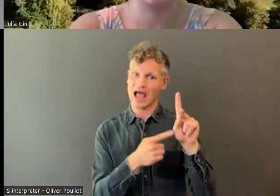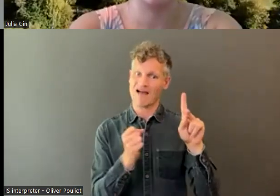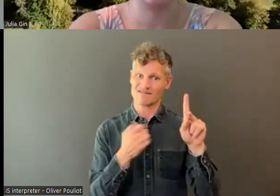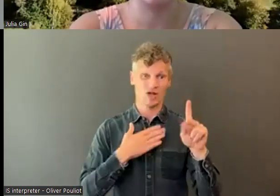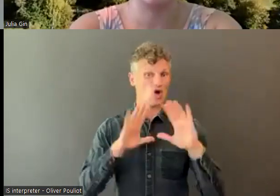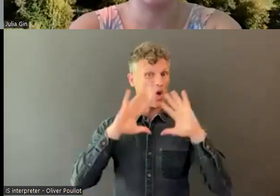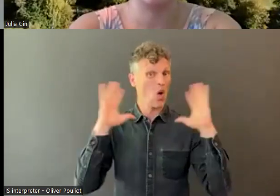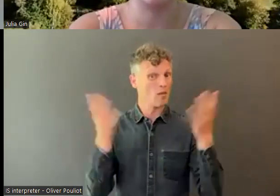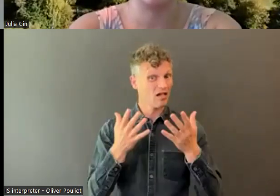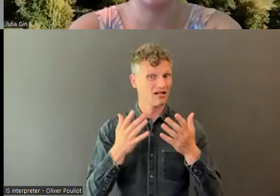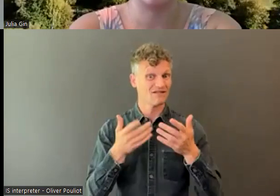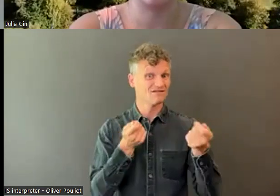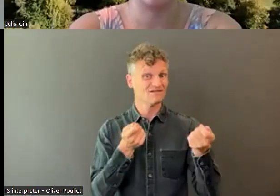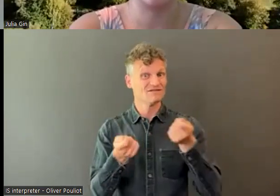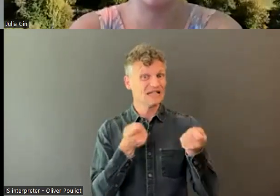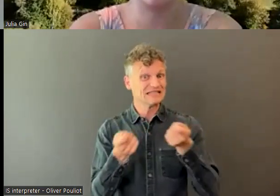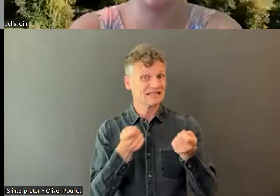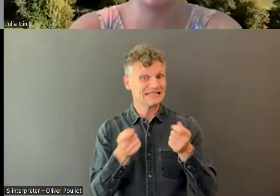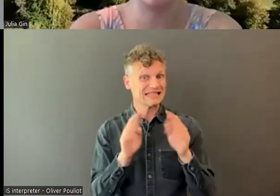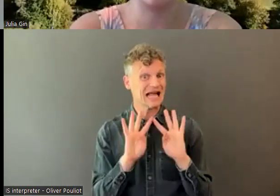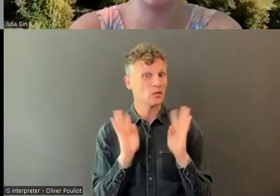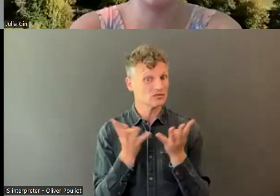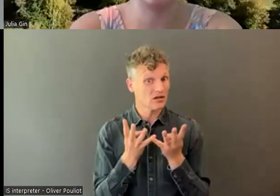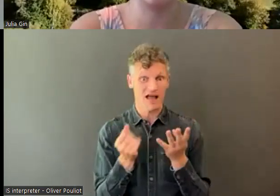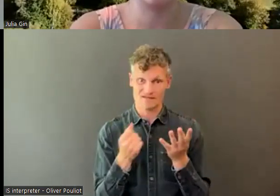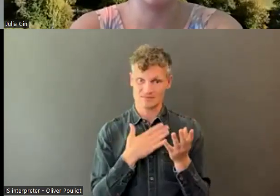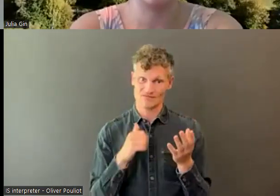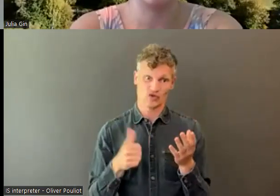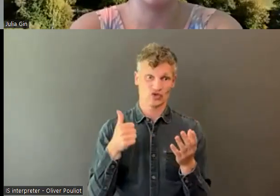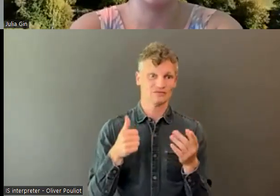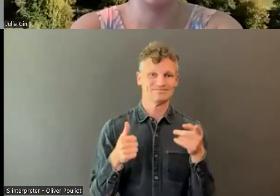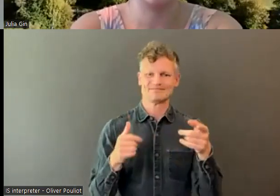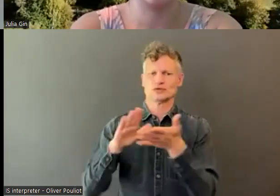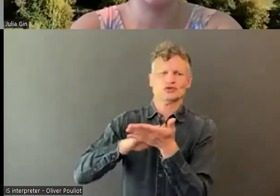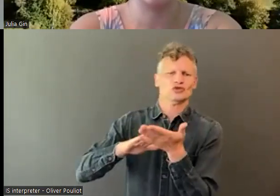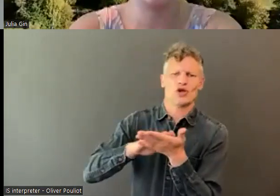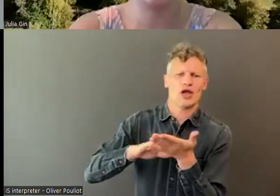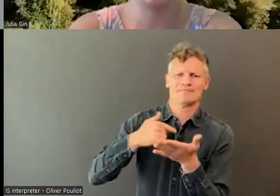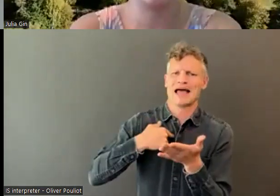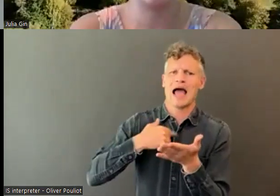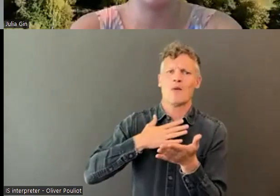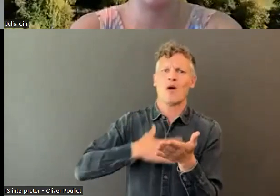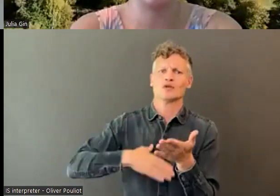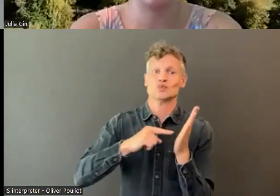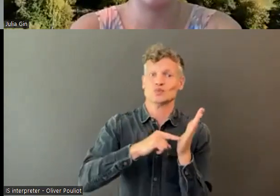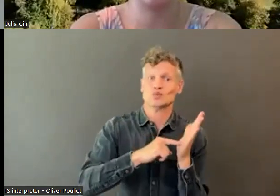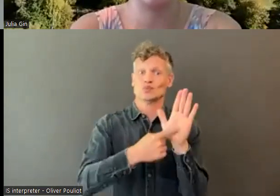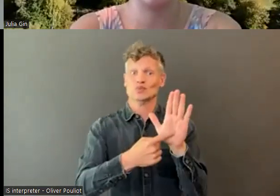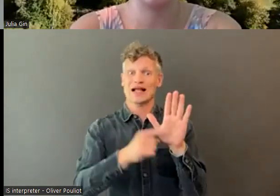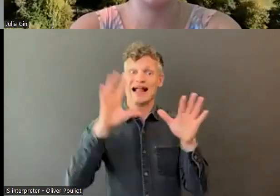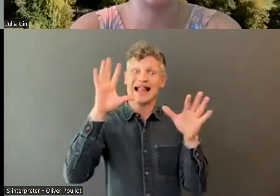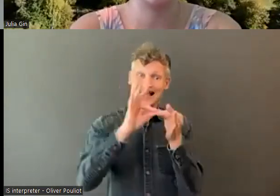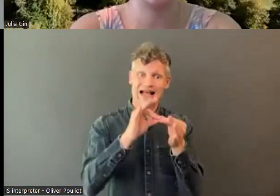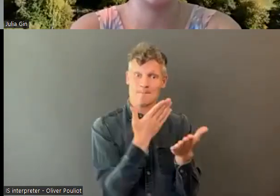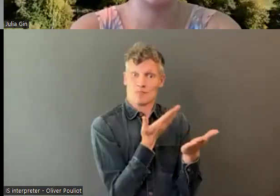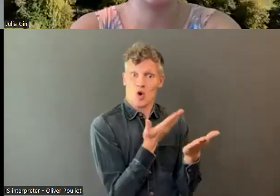and we have work streams across the enterprise, including... Sorry, Andy, I was just trying to emphasize that it's also got procurement in it, because that's not